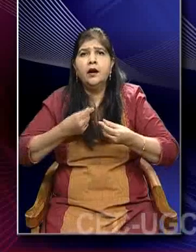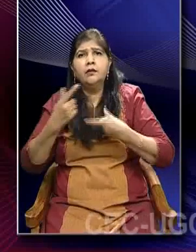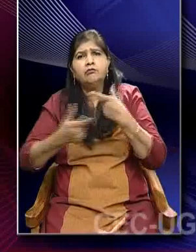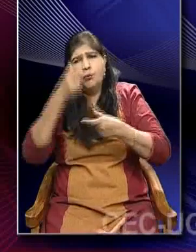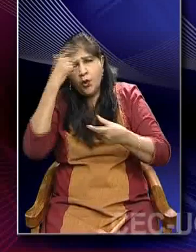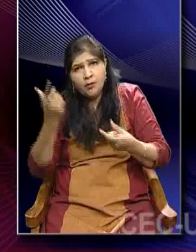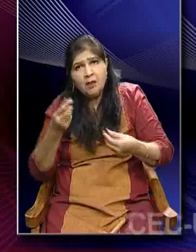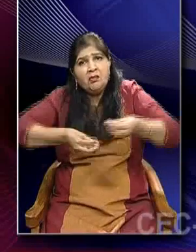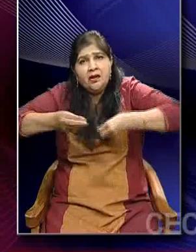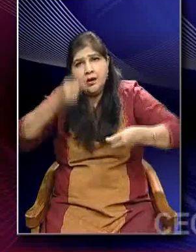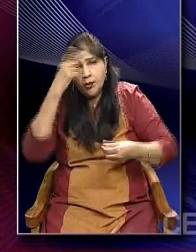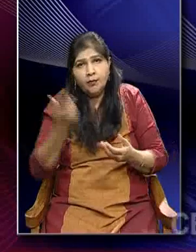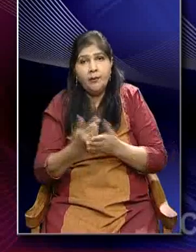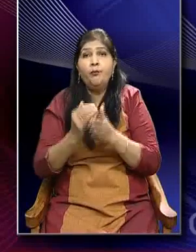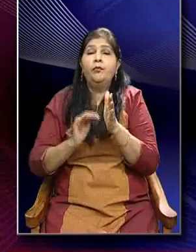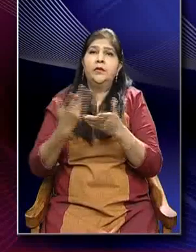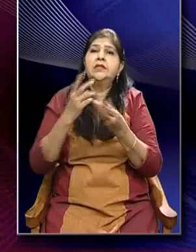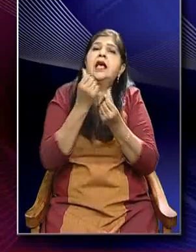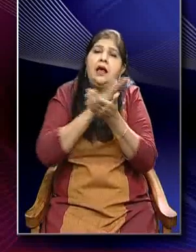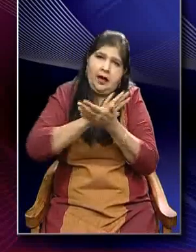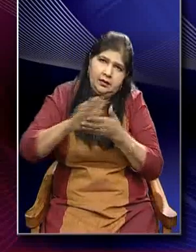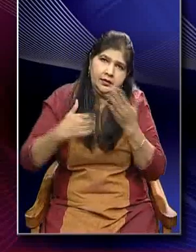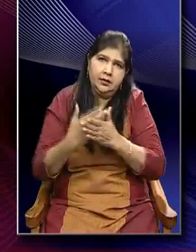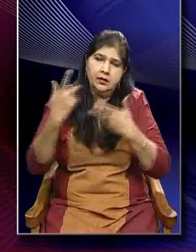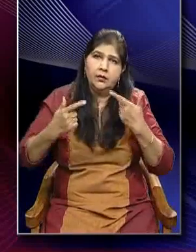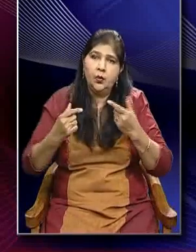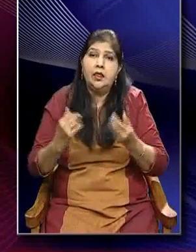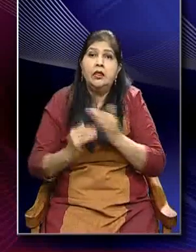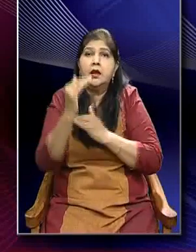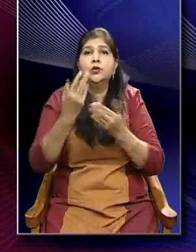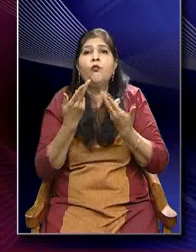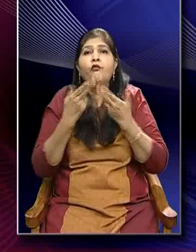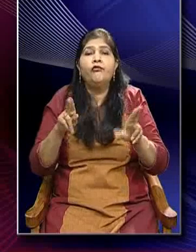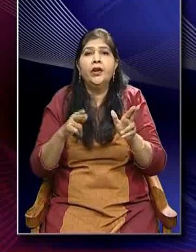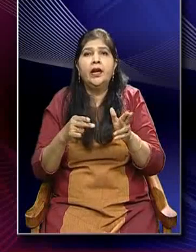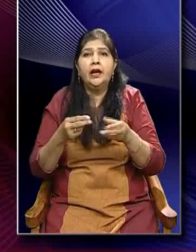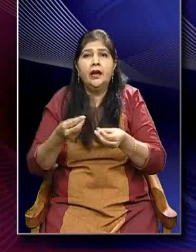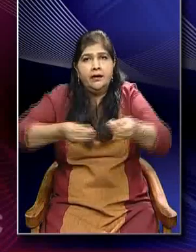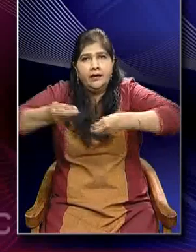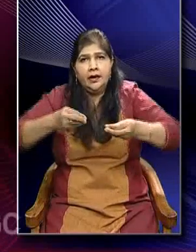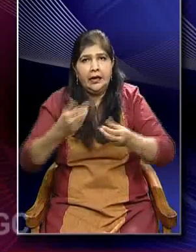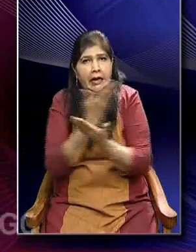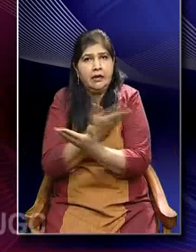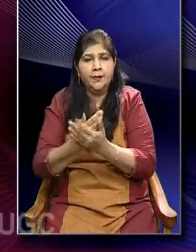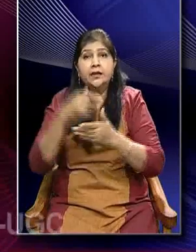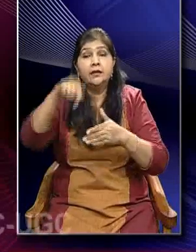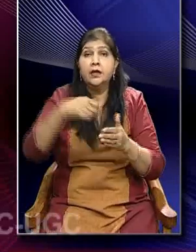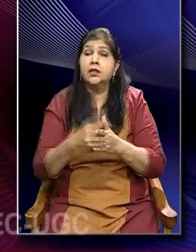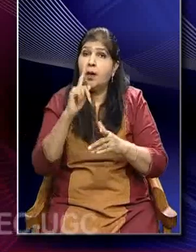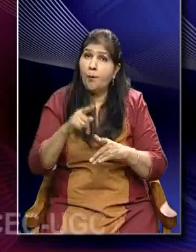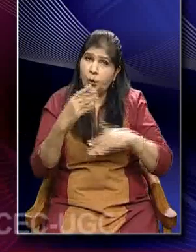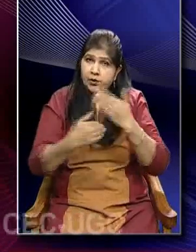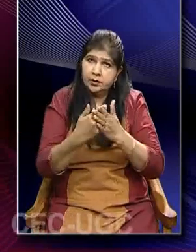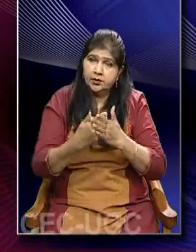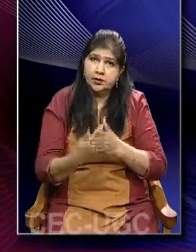disputes. With rise of free trade agreements, there is an